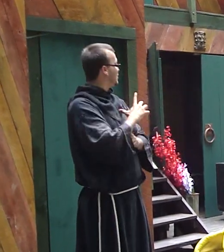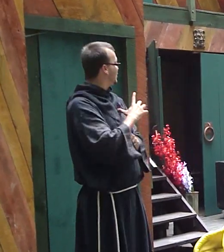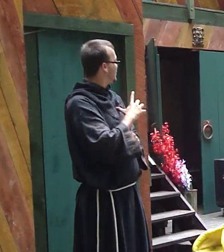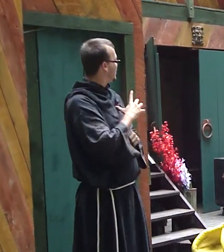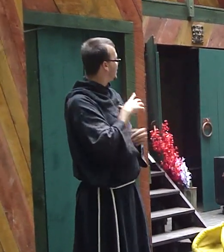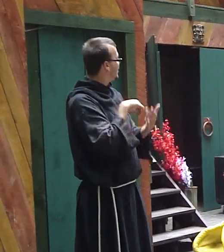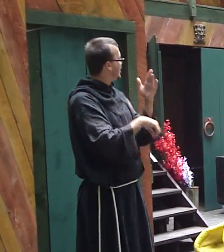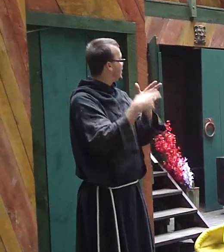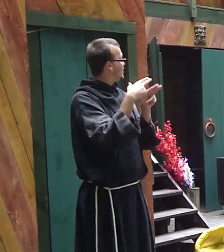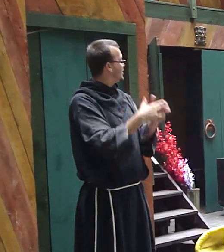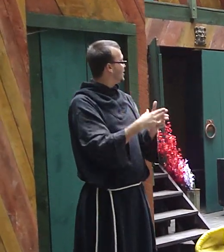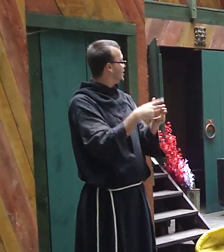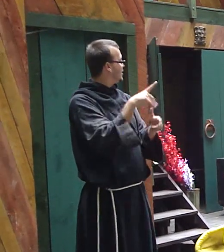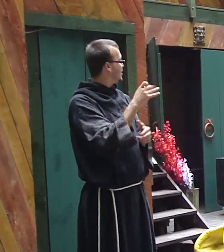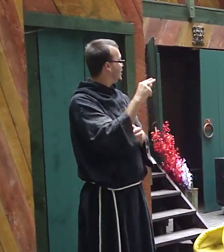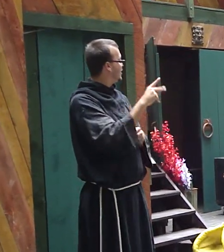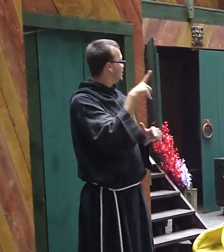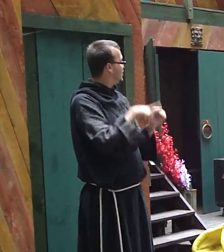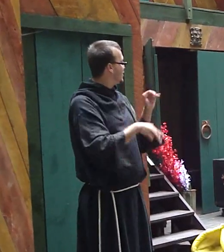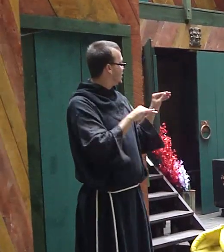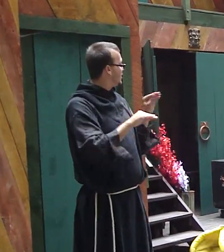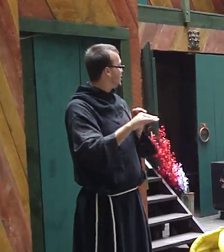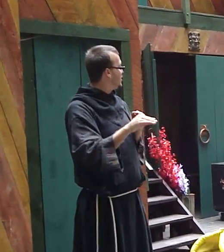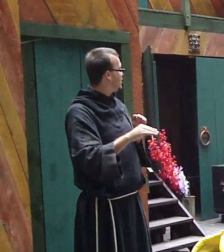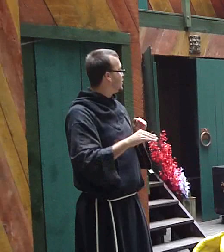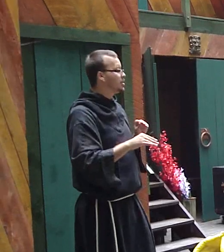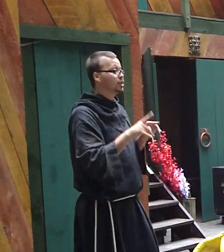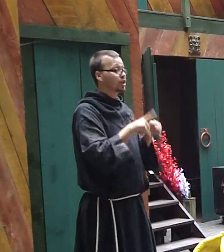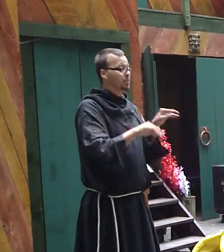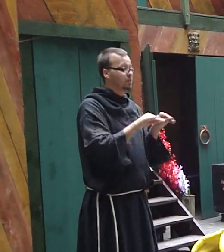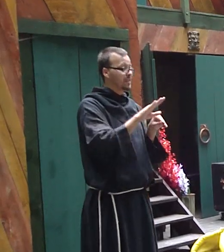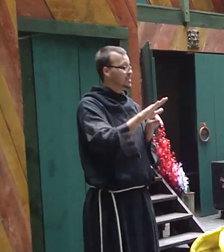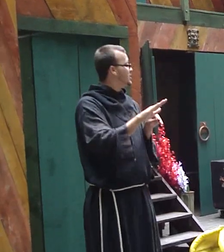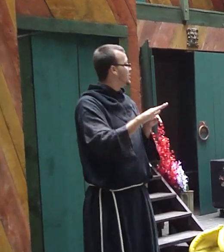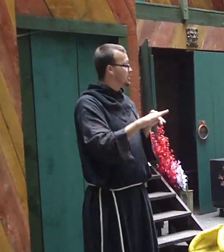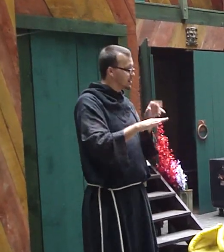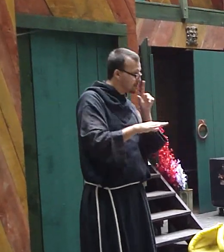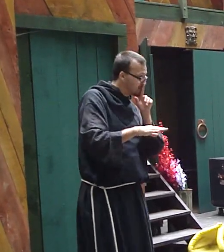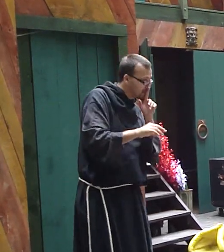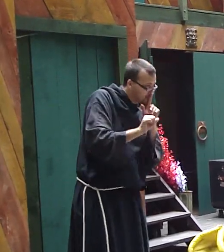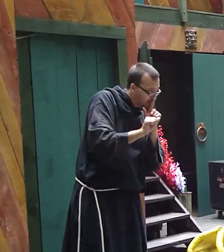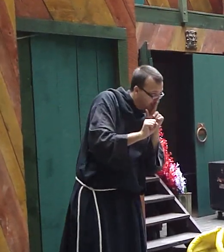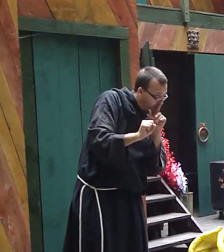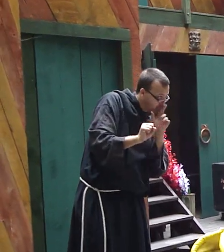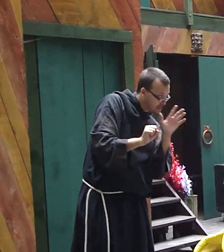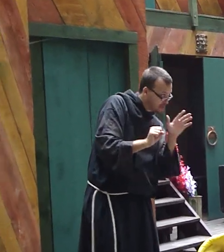constipated man's name was Balaam. He couldn't move his ass.